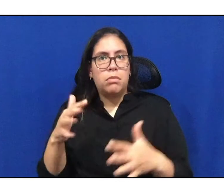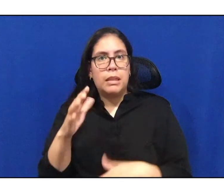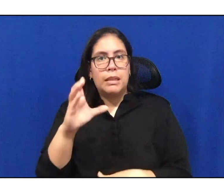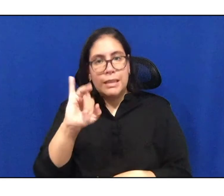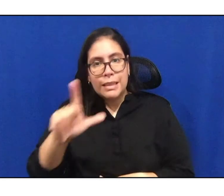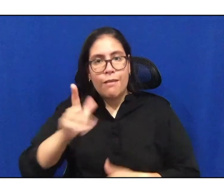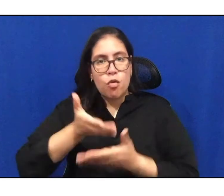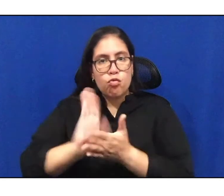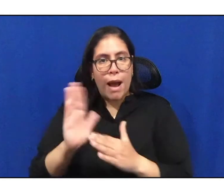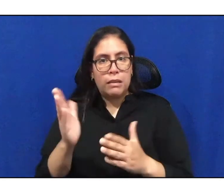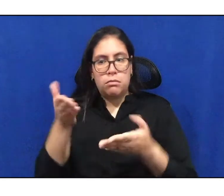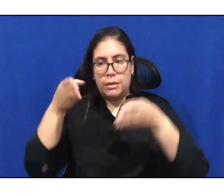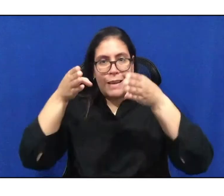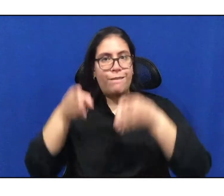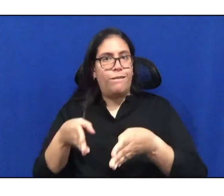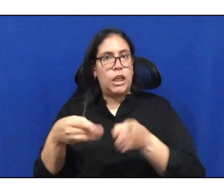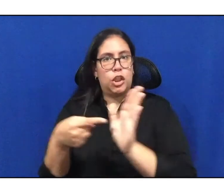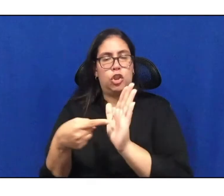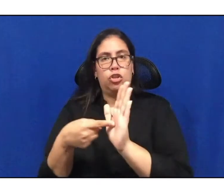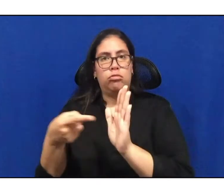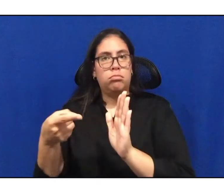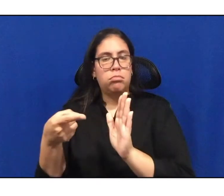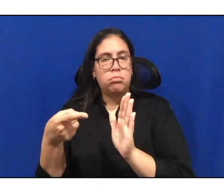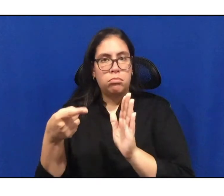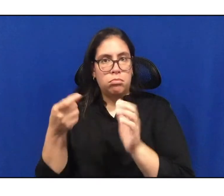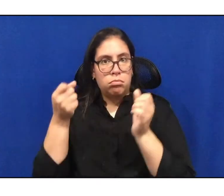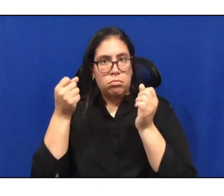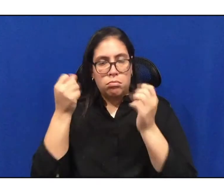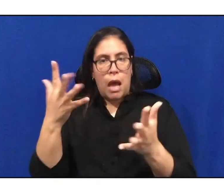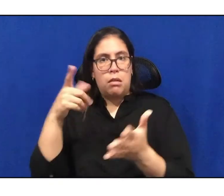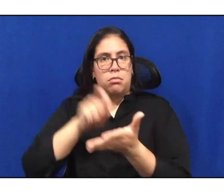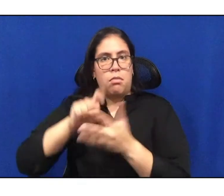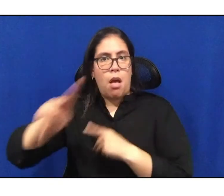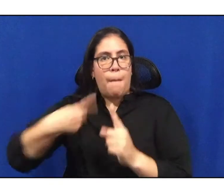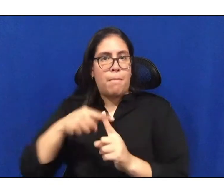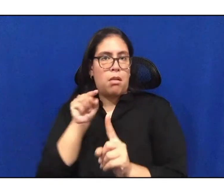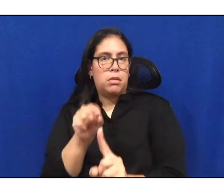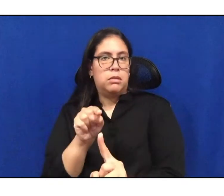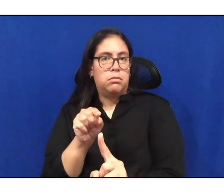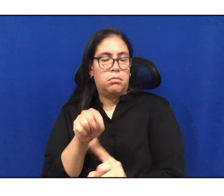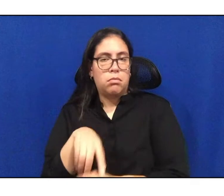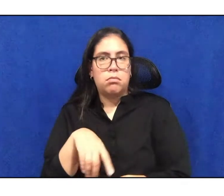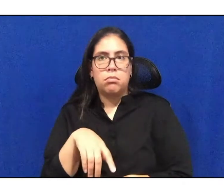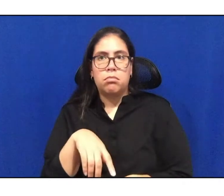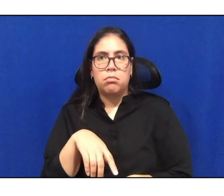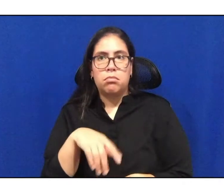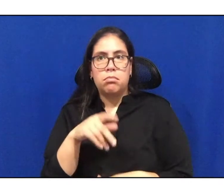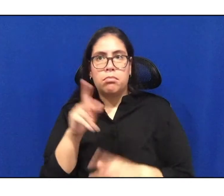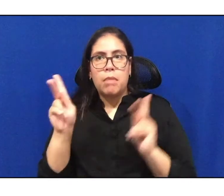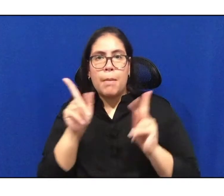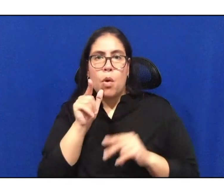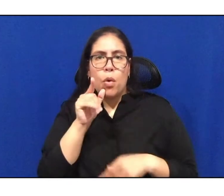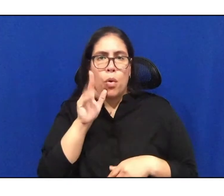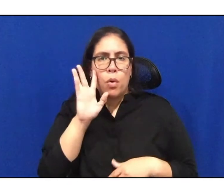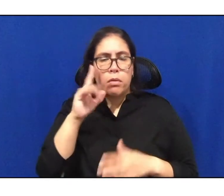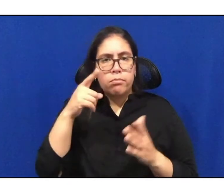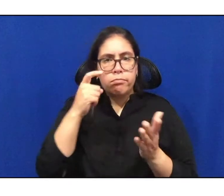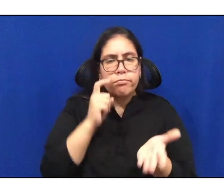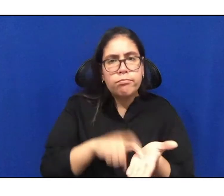figure, by my reckoning, and looking at the ways that, everyone from Hughes